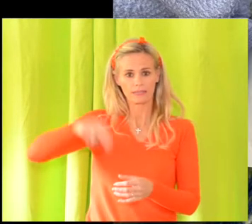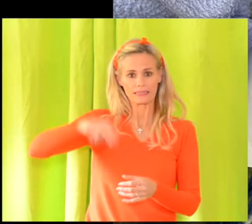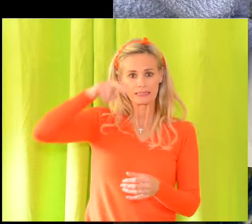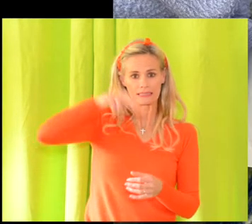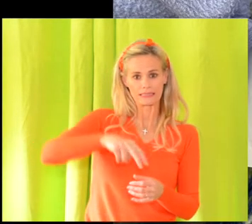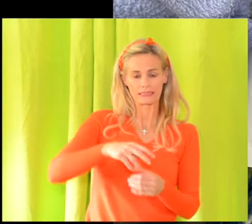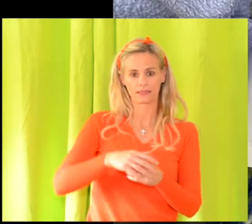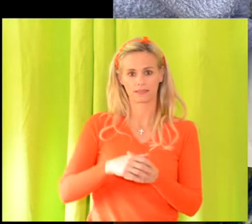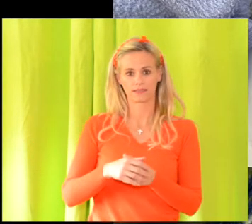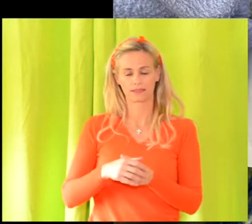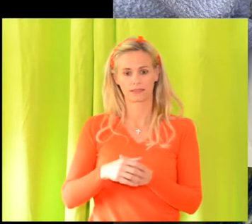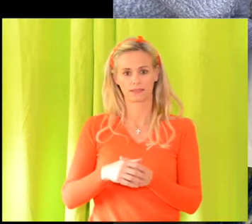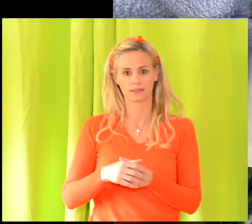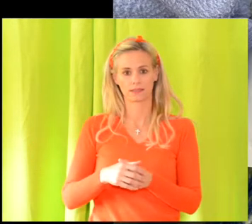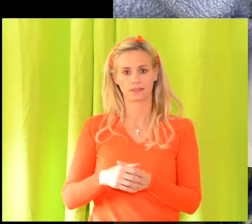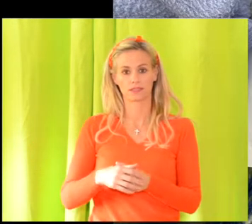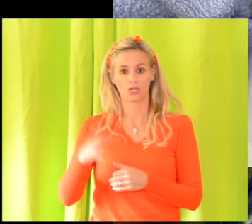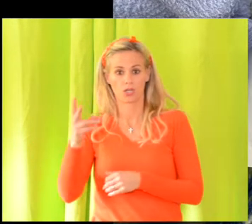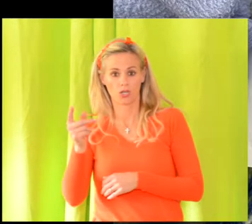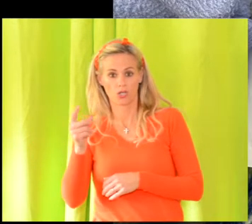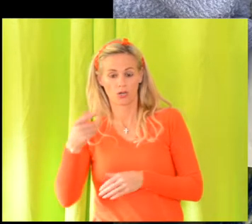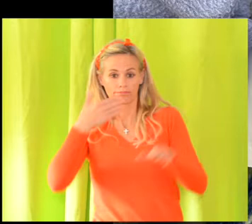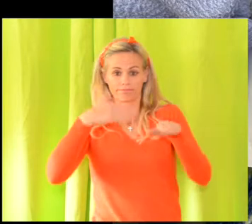bouncing, dogs trot in.